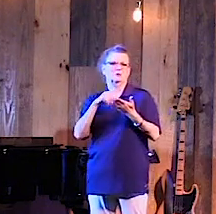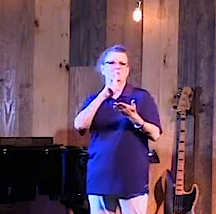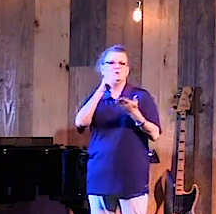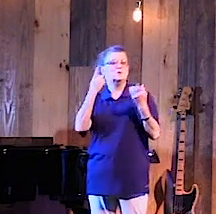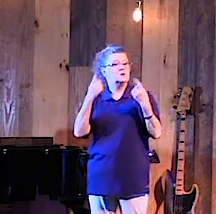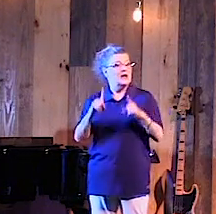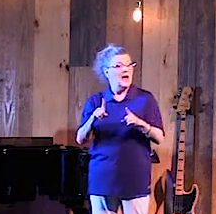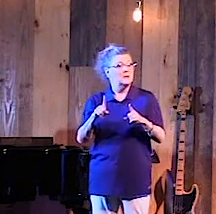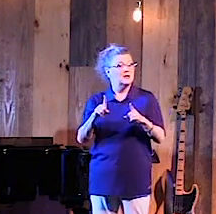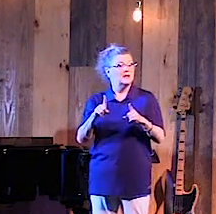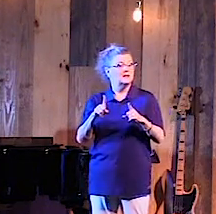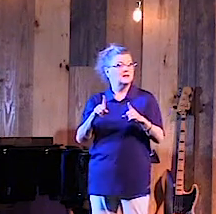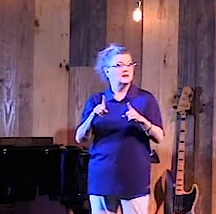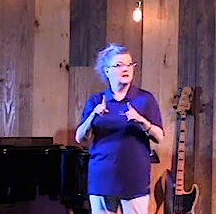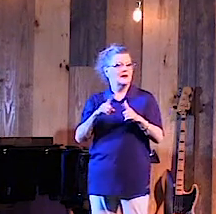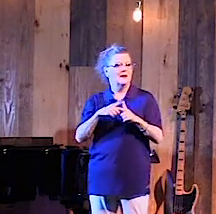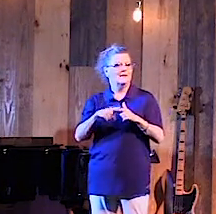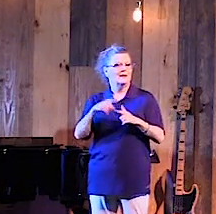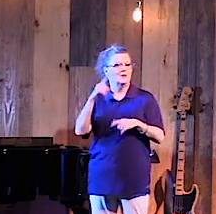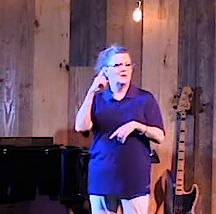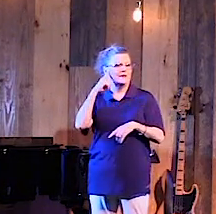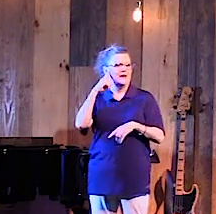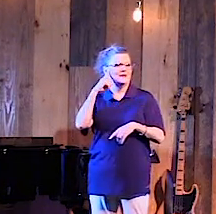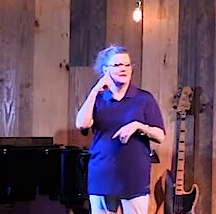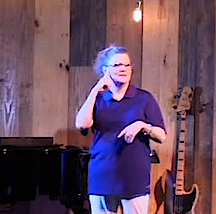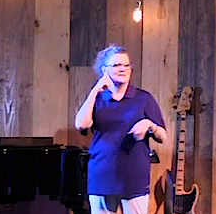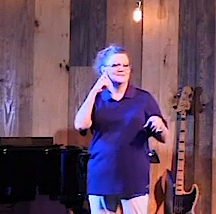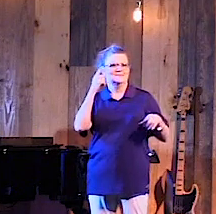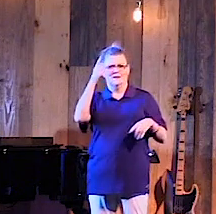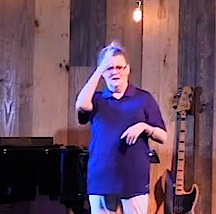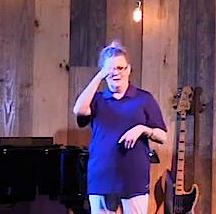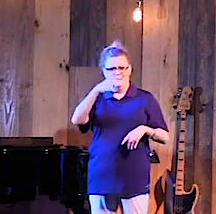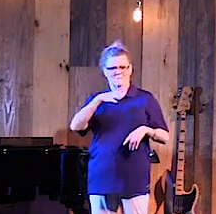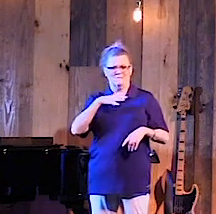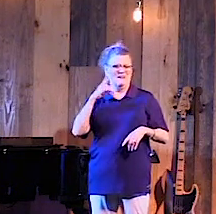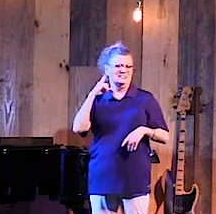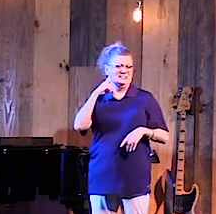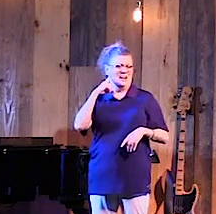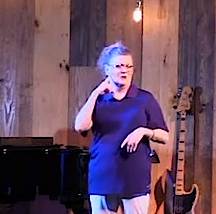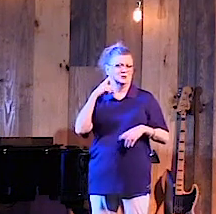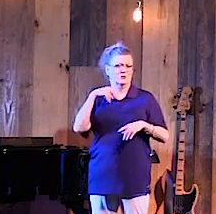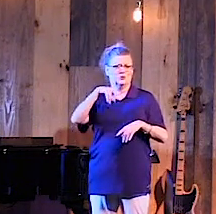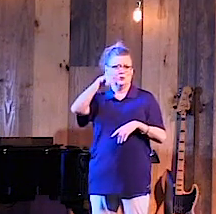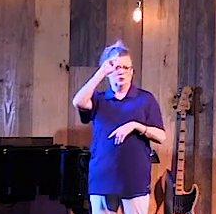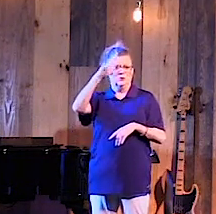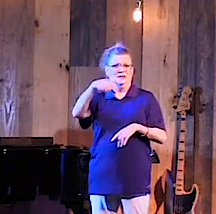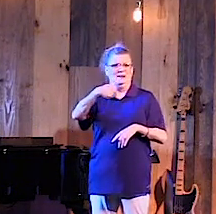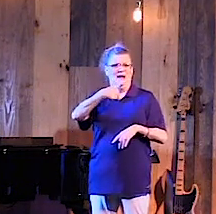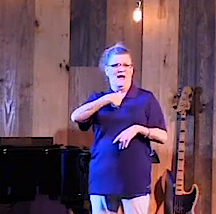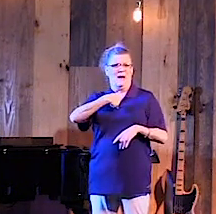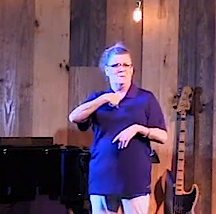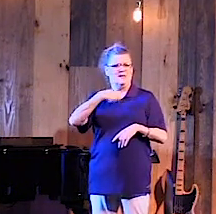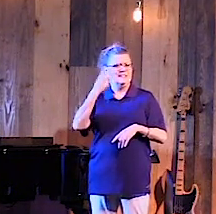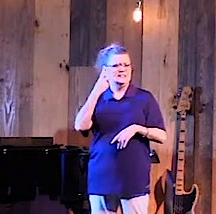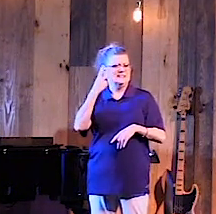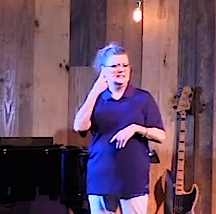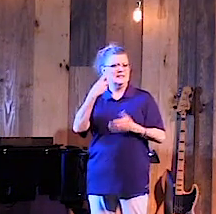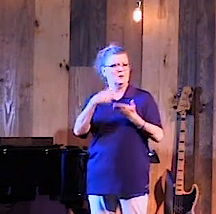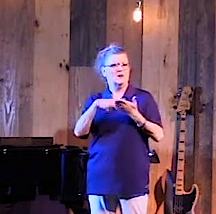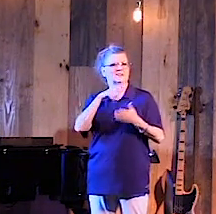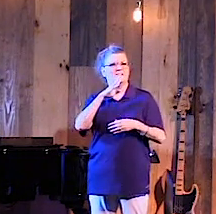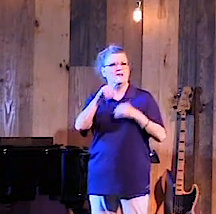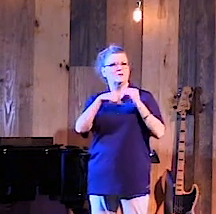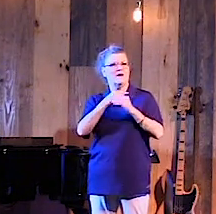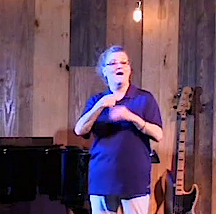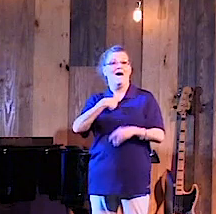and you thought, this guy sounds stupid, let me just check him out and see what things he can say so I can make fun of him. I don't know, but I can tell you this, I know